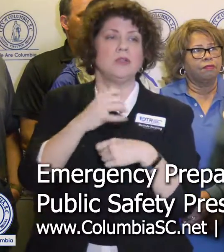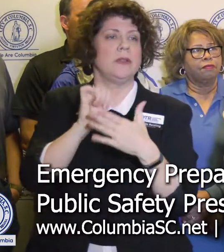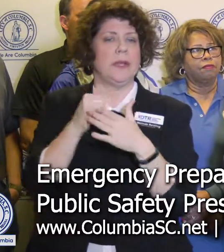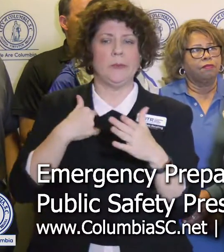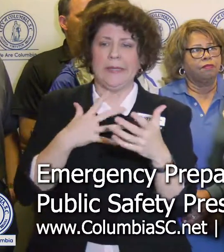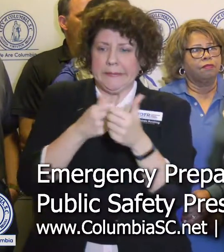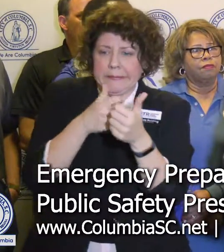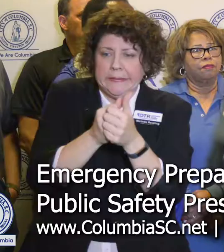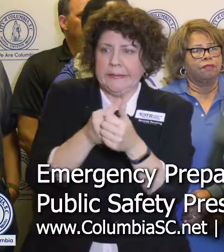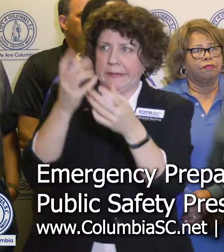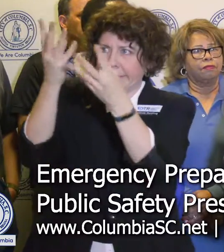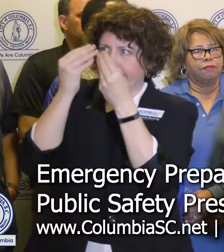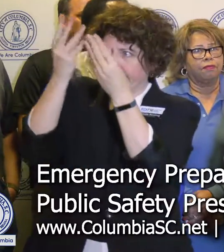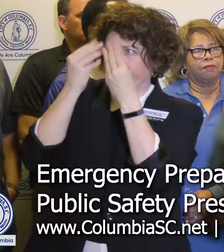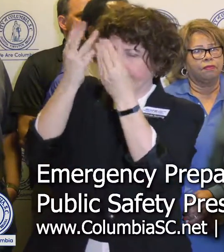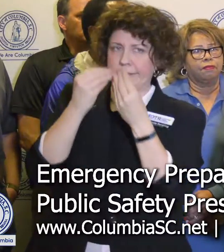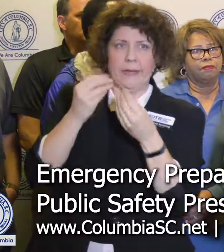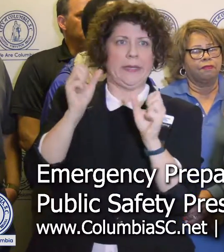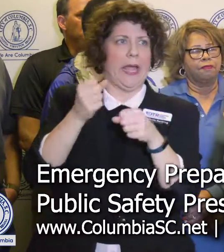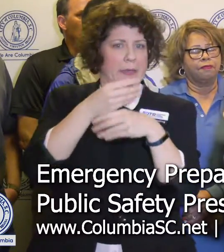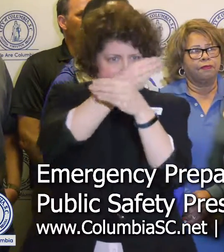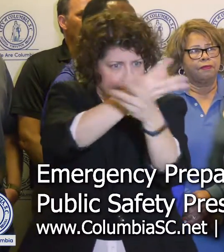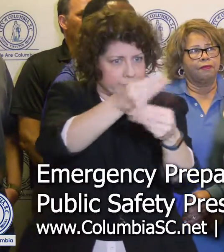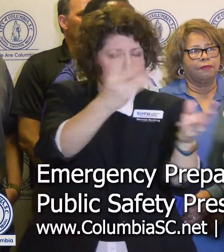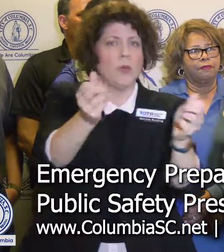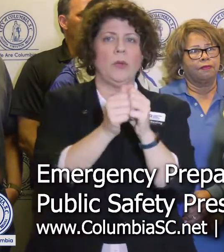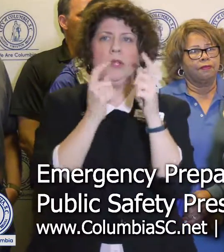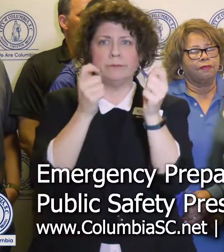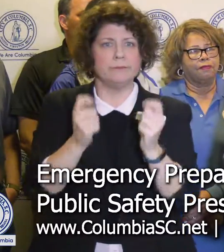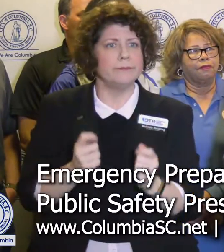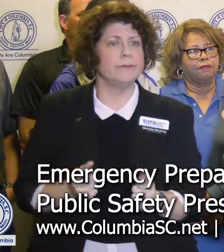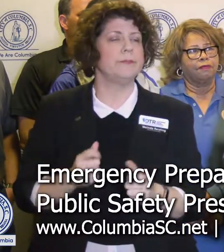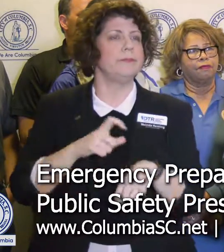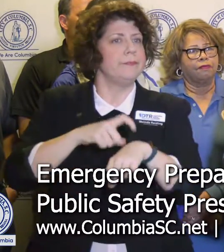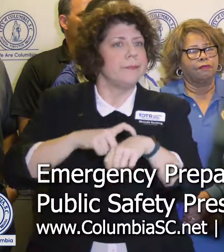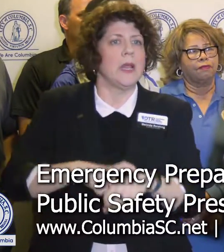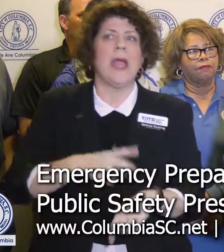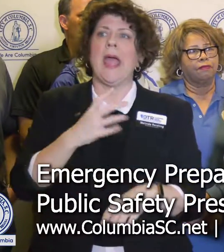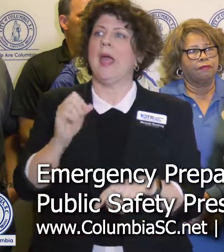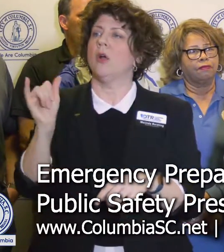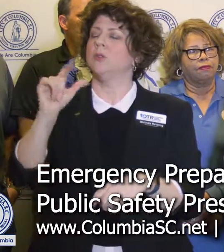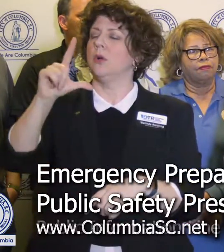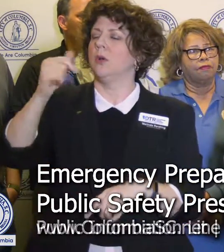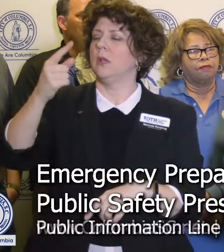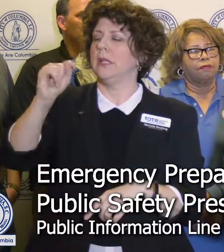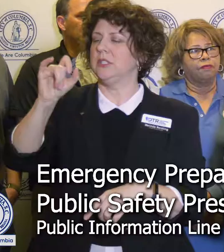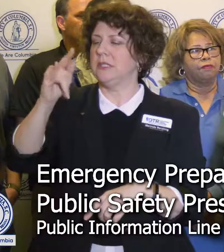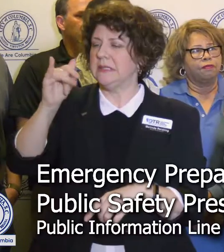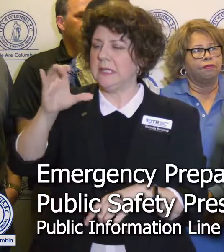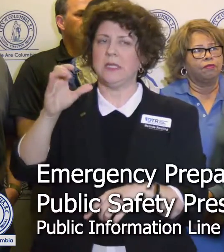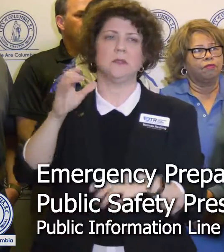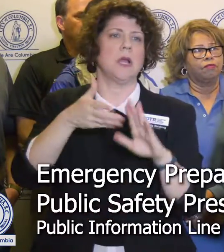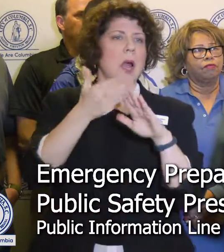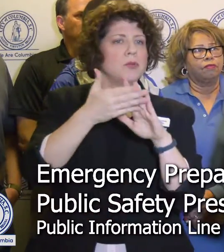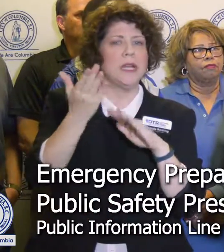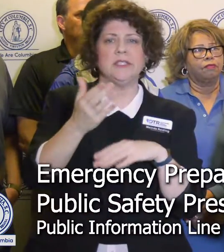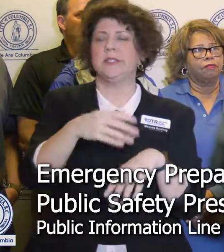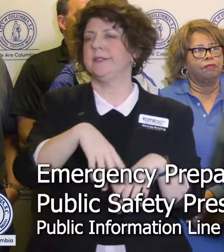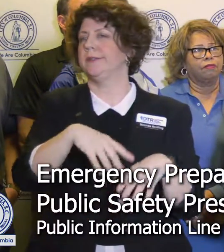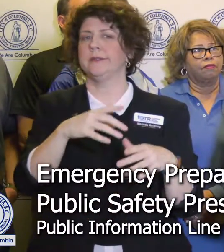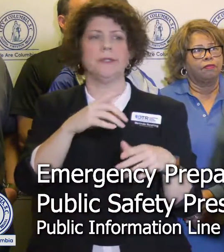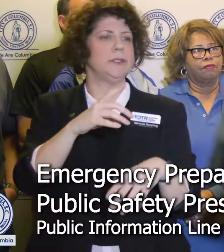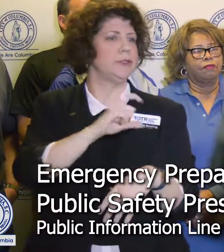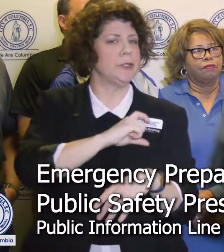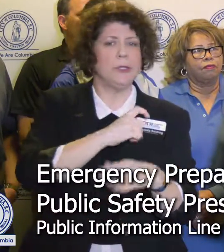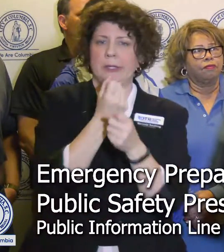up to date and we get that information out to you all in a timely manner, as well as our operations and logistics and security forces for making sure